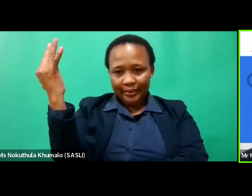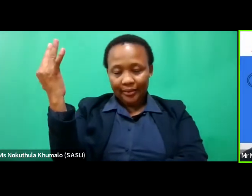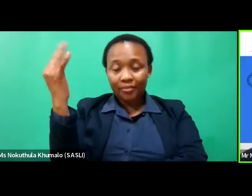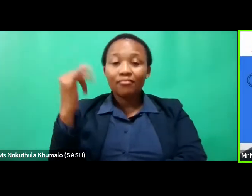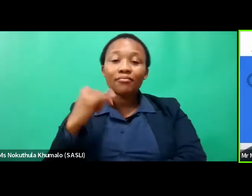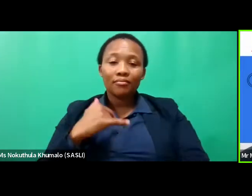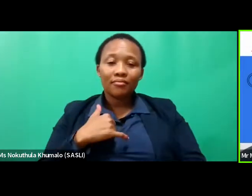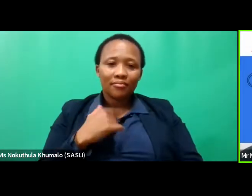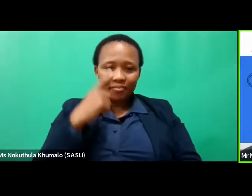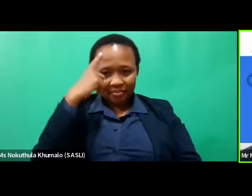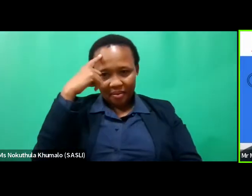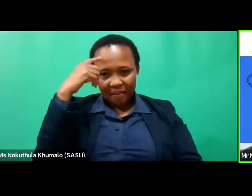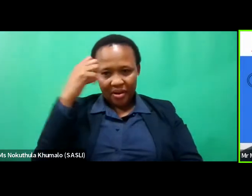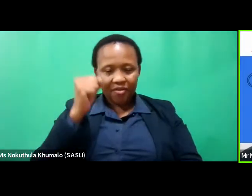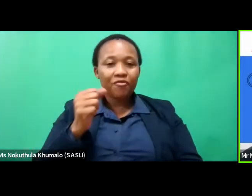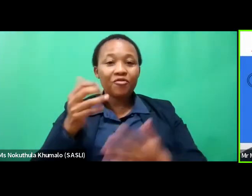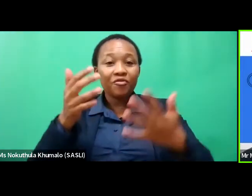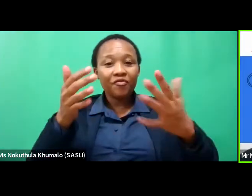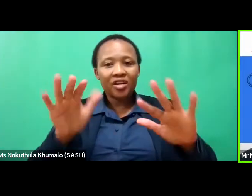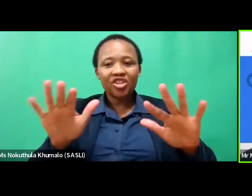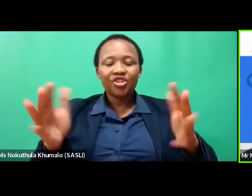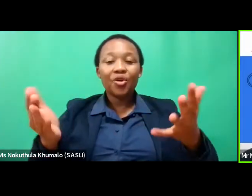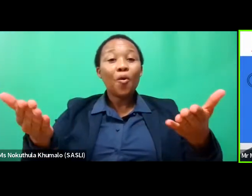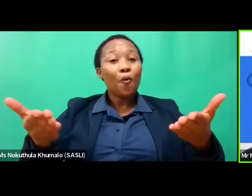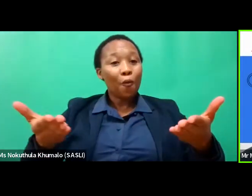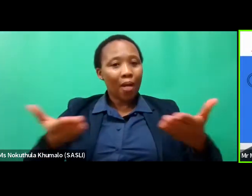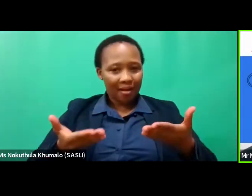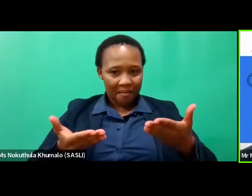the Indaba is officially open.